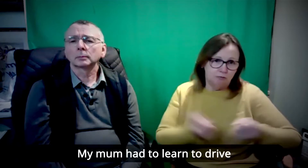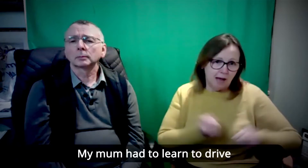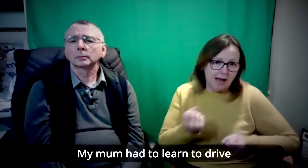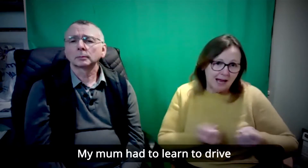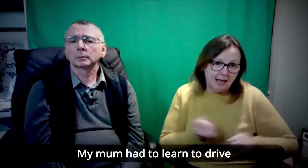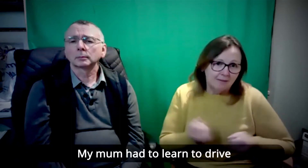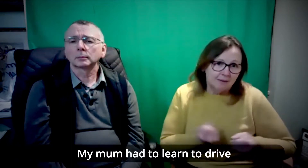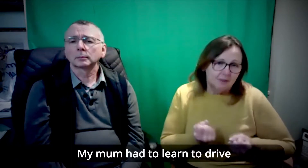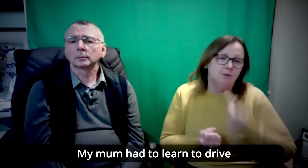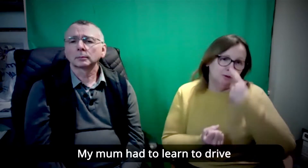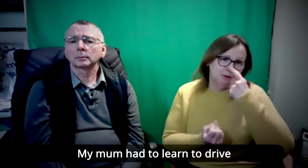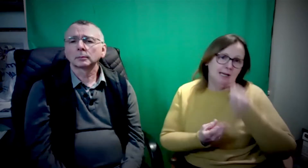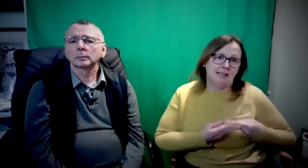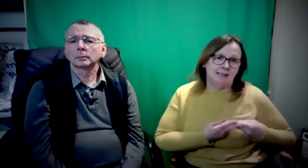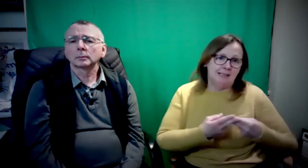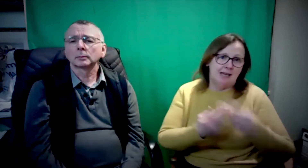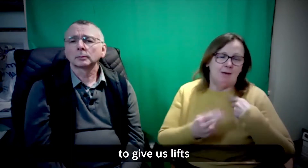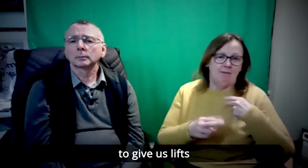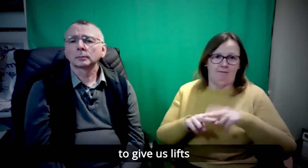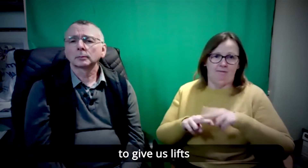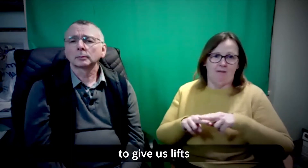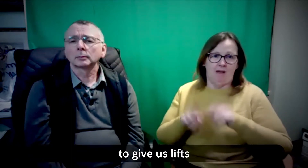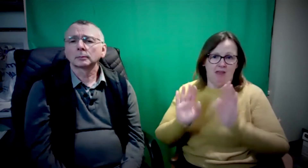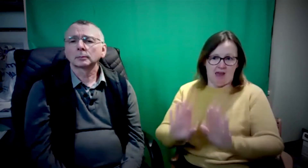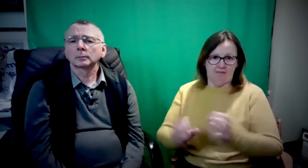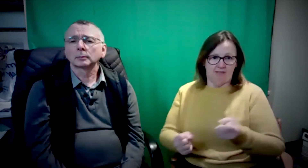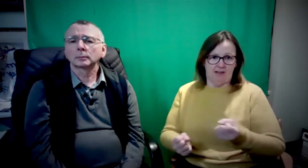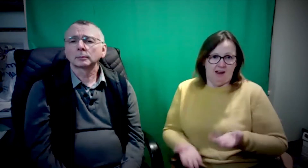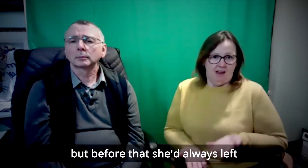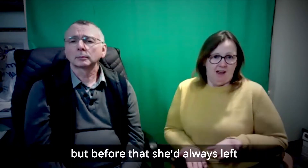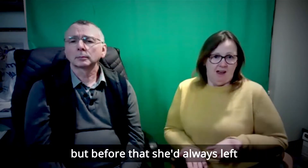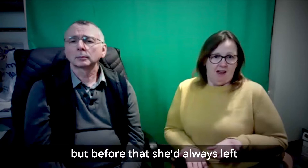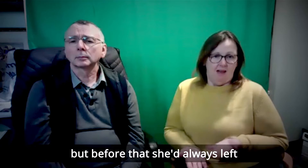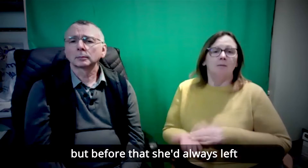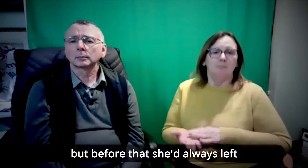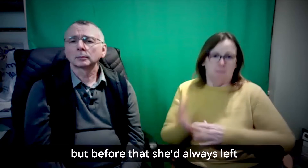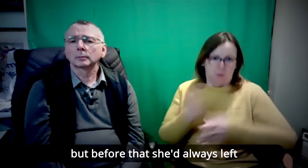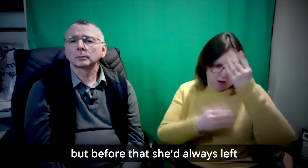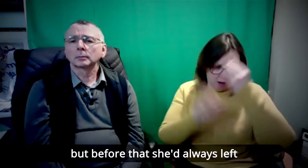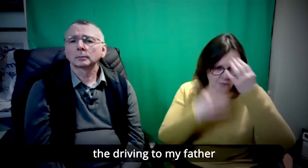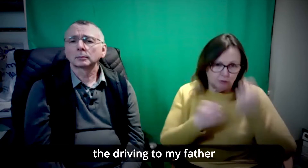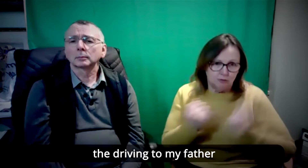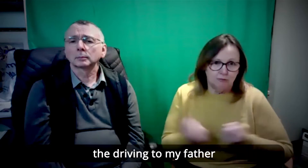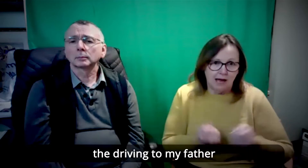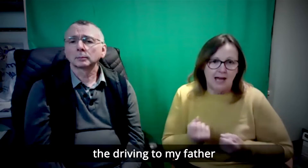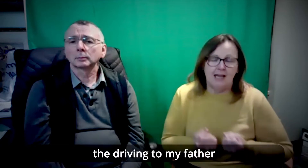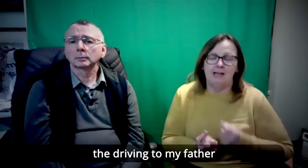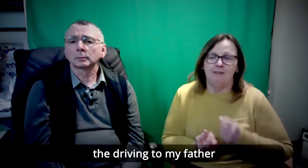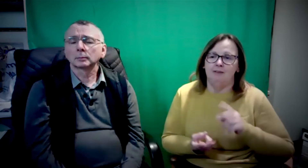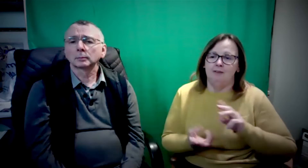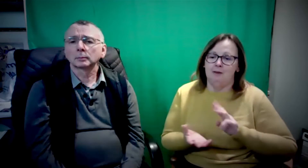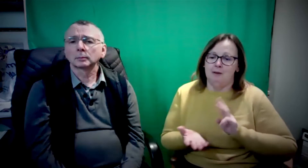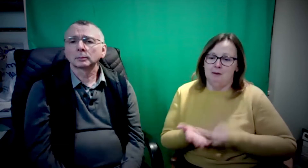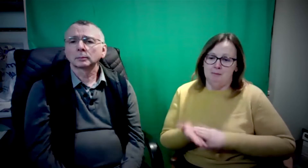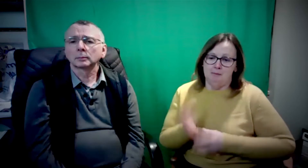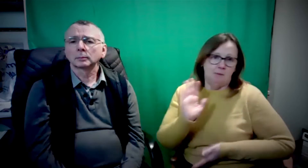My mum had to learn to drive to give us lifts, but before that she'd always left the driving to my